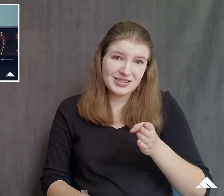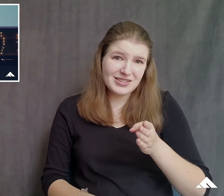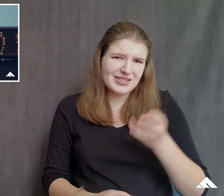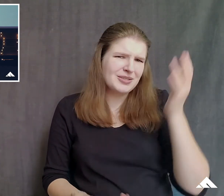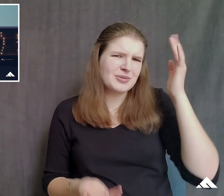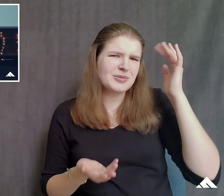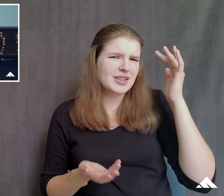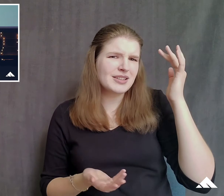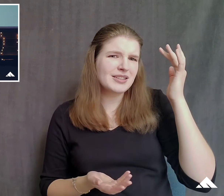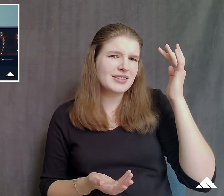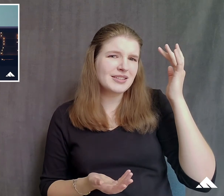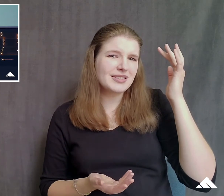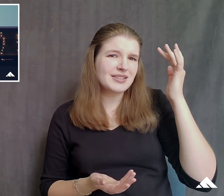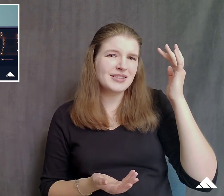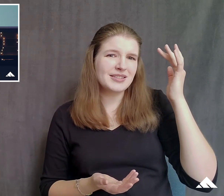that?